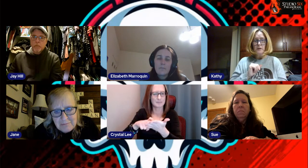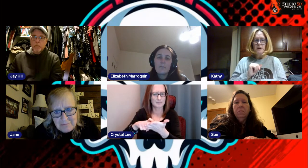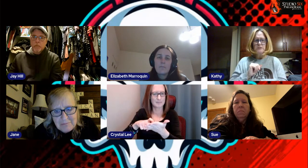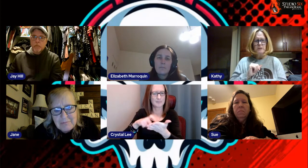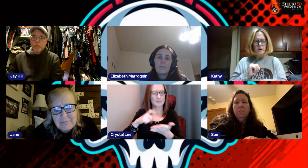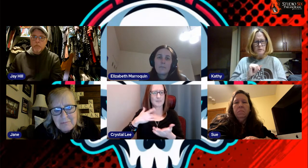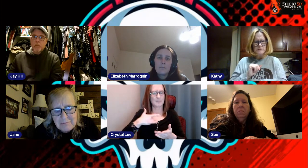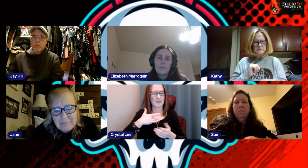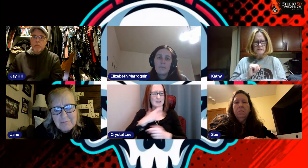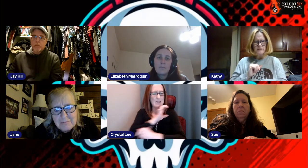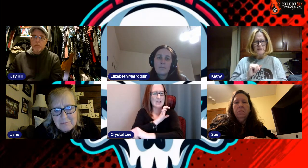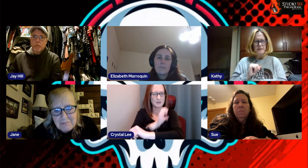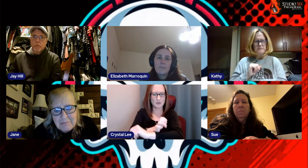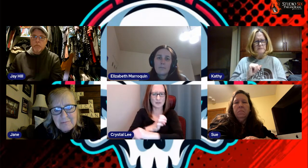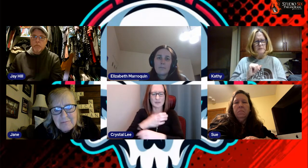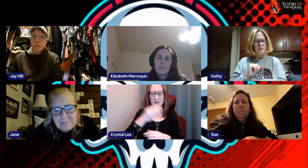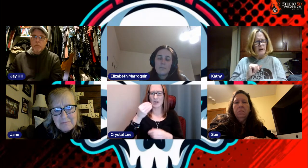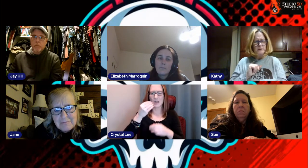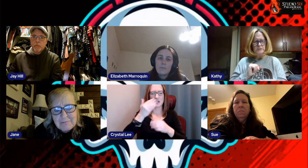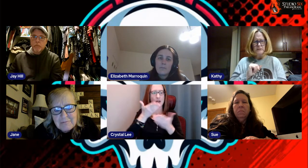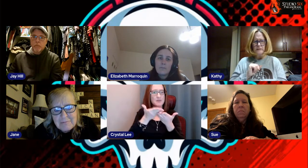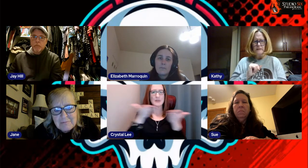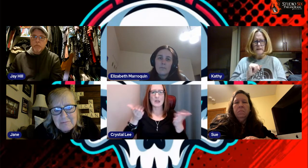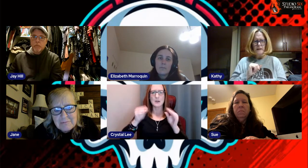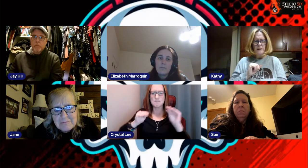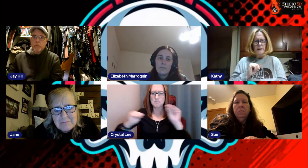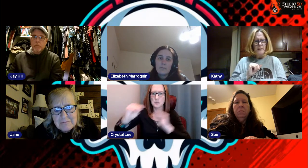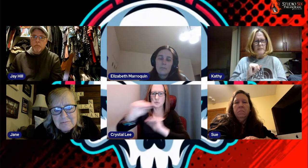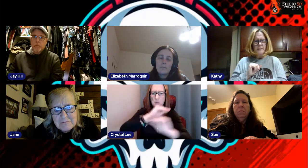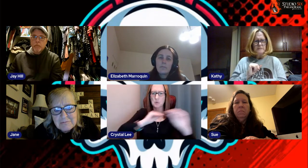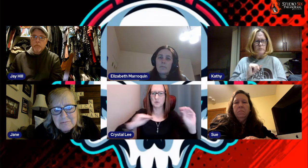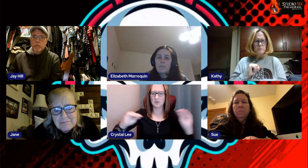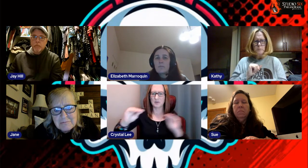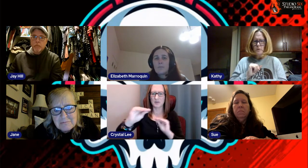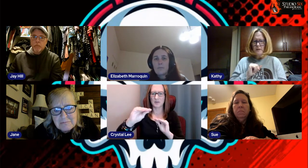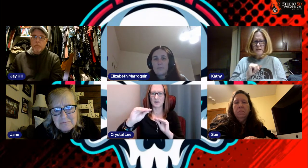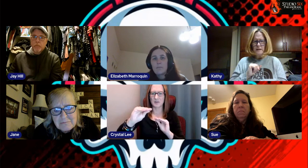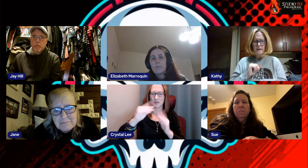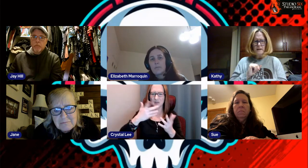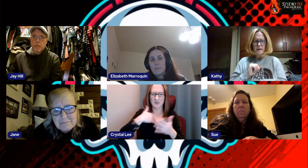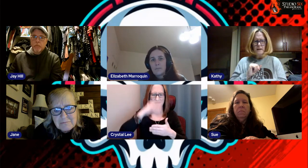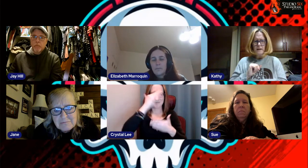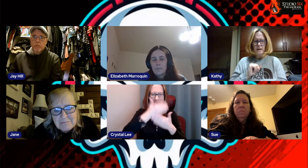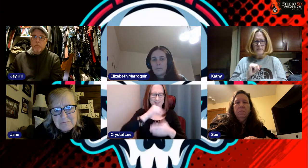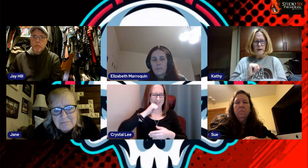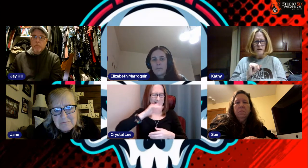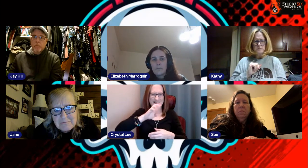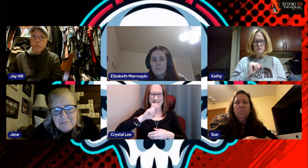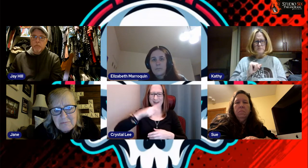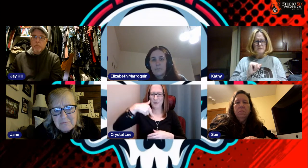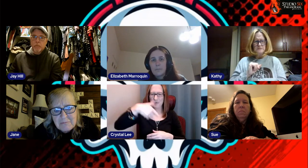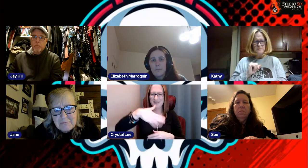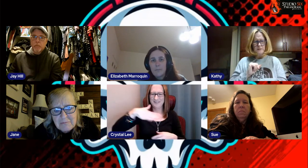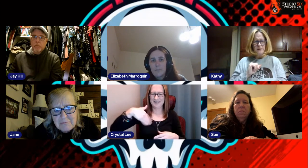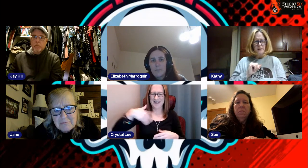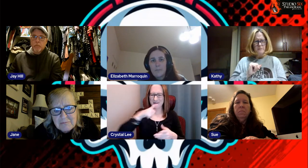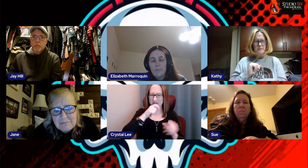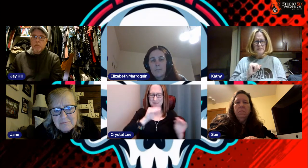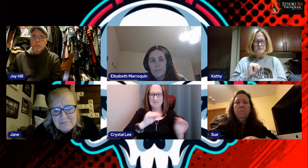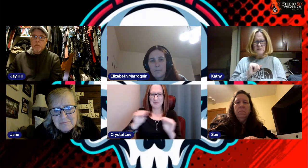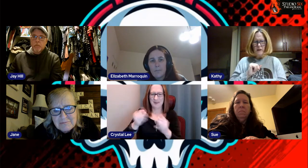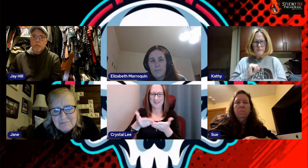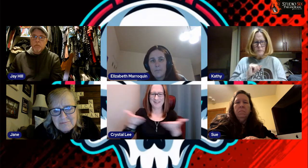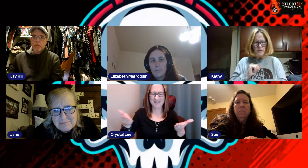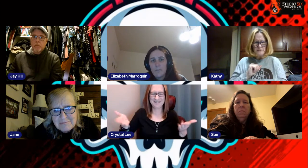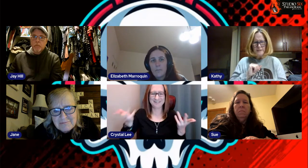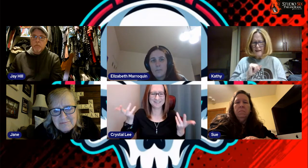mother, and she noticed things, the energy and things that was moving in the house. And I